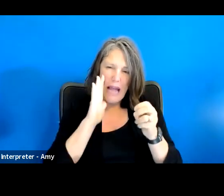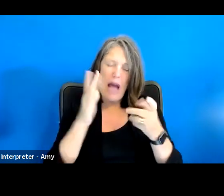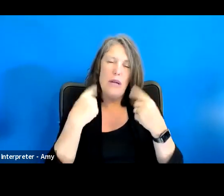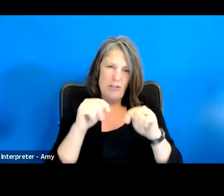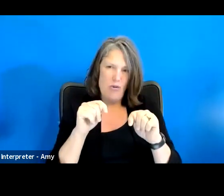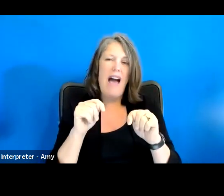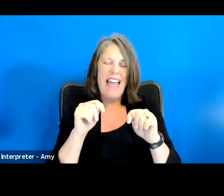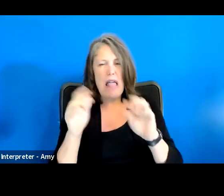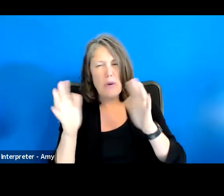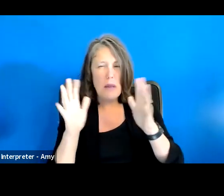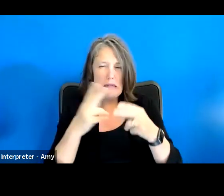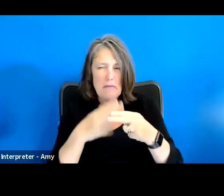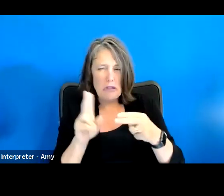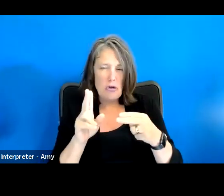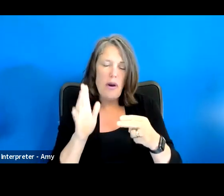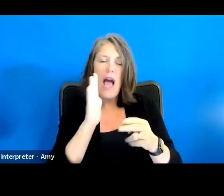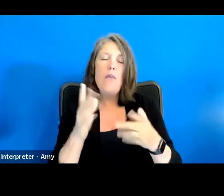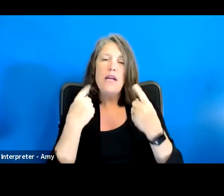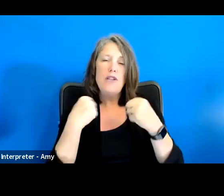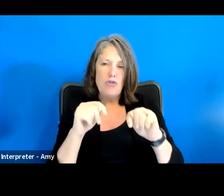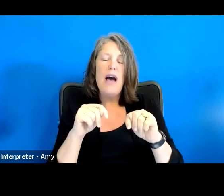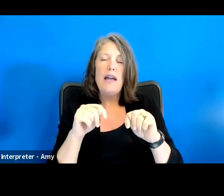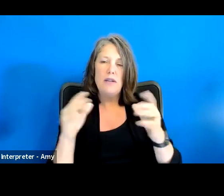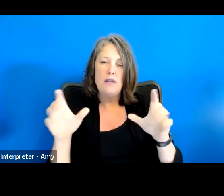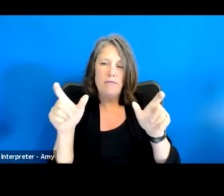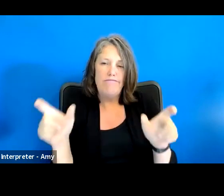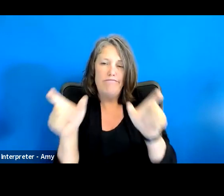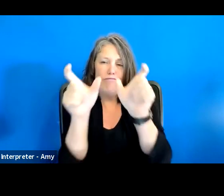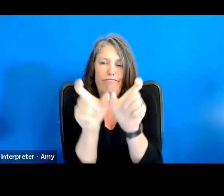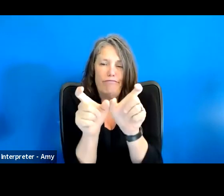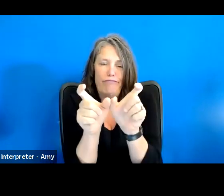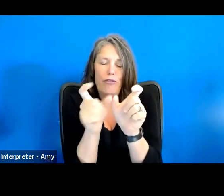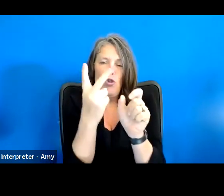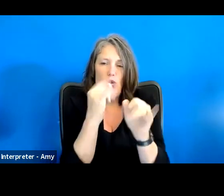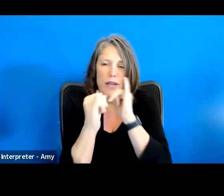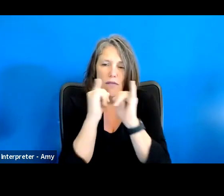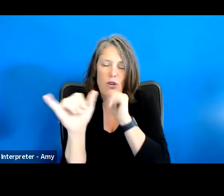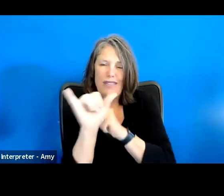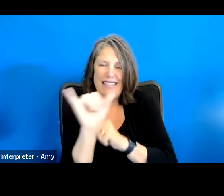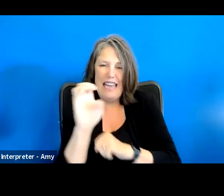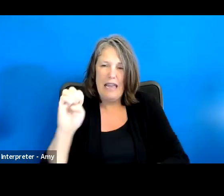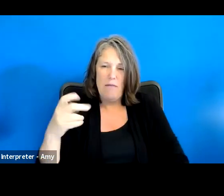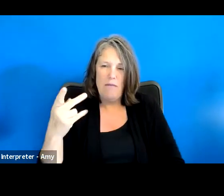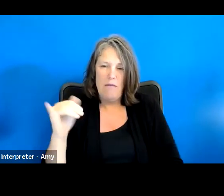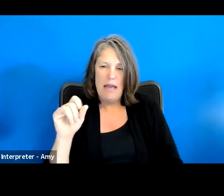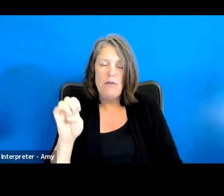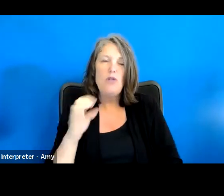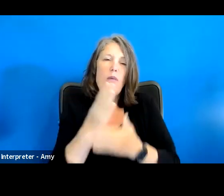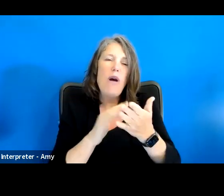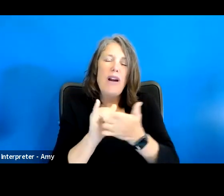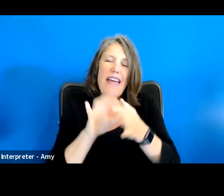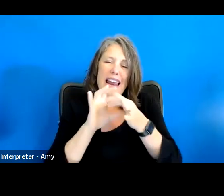and they're relatively short, I will try to put 2 interviews in the same episode. And part of that has to do with